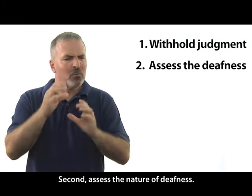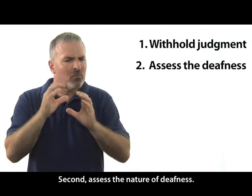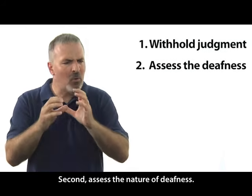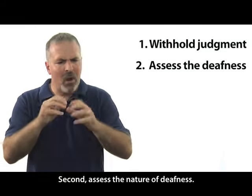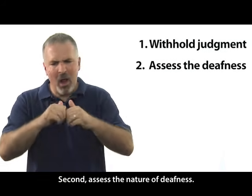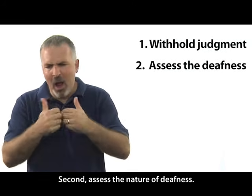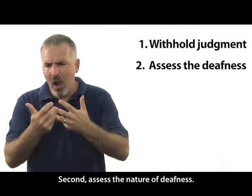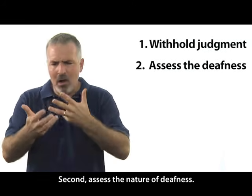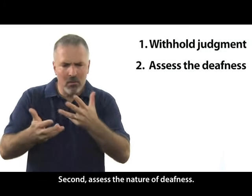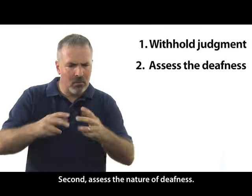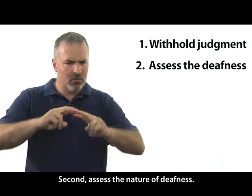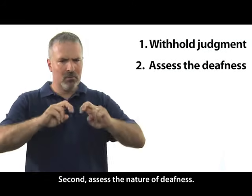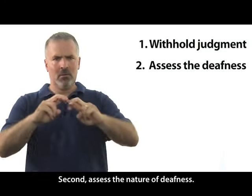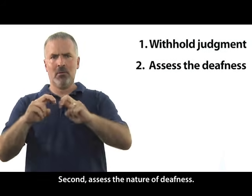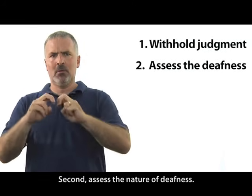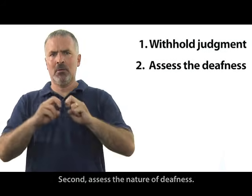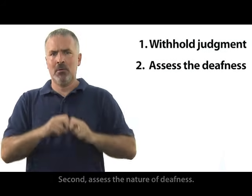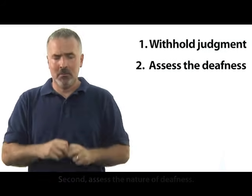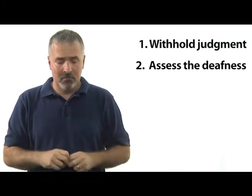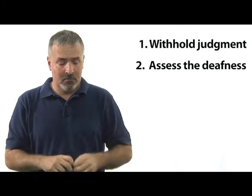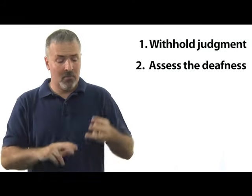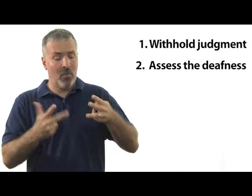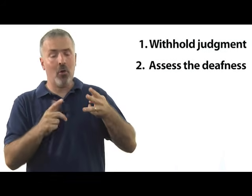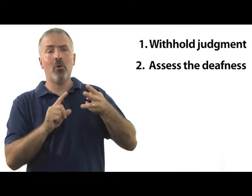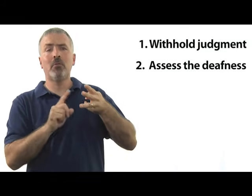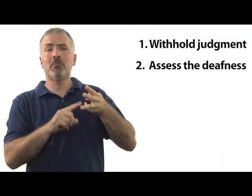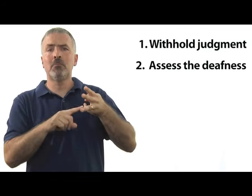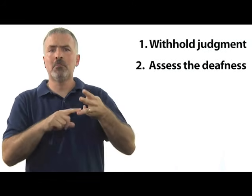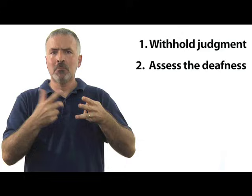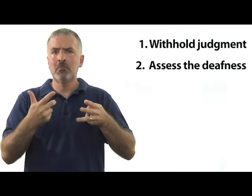Second, assess the nature of deafness.